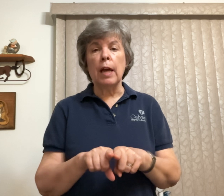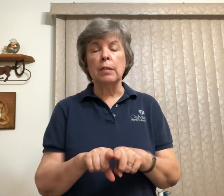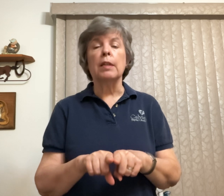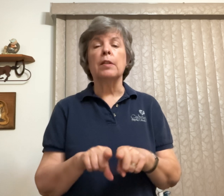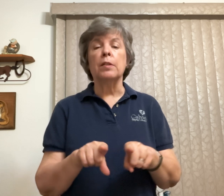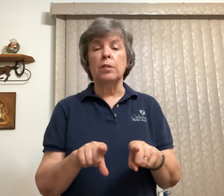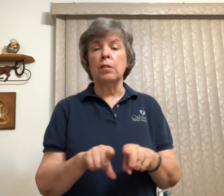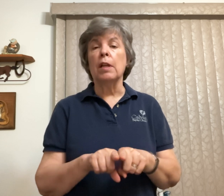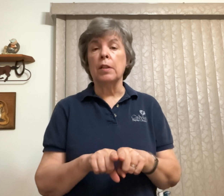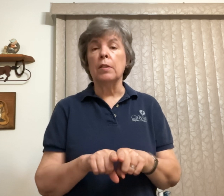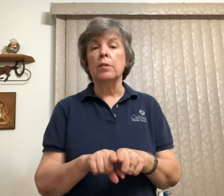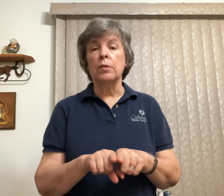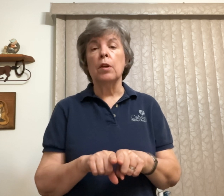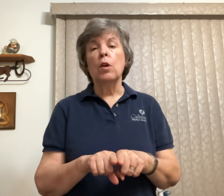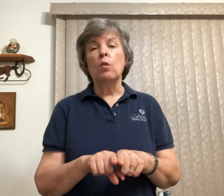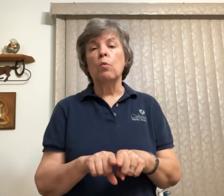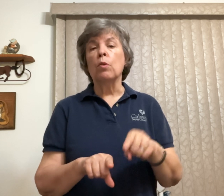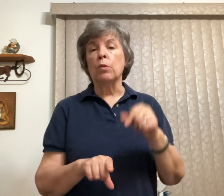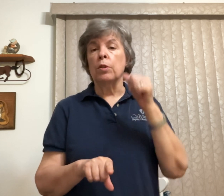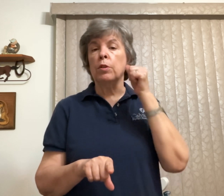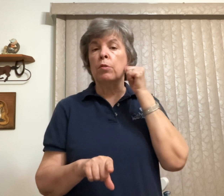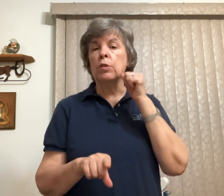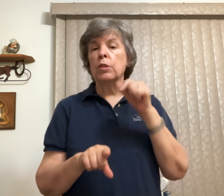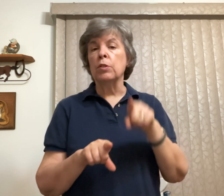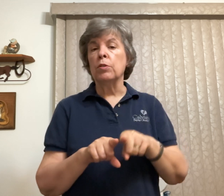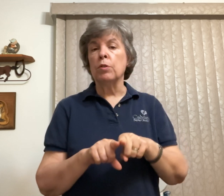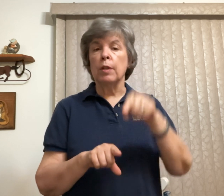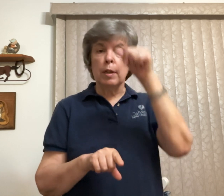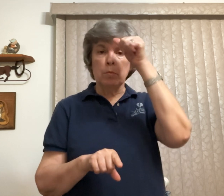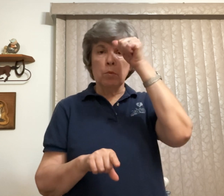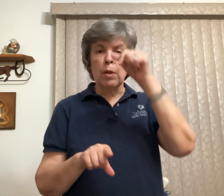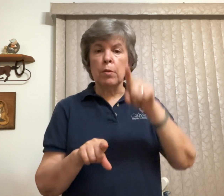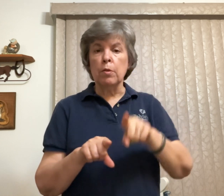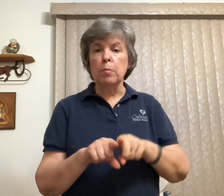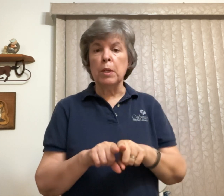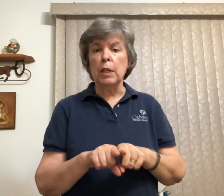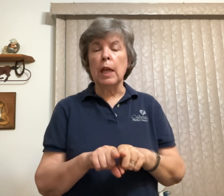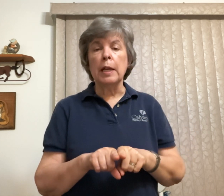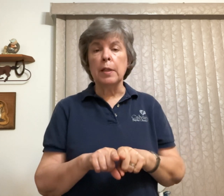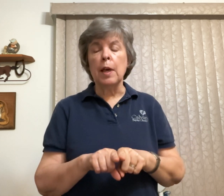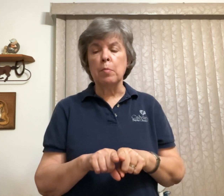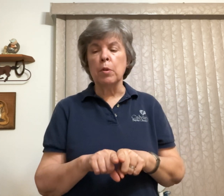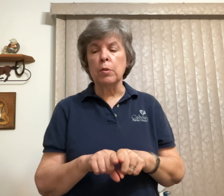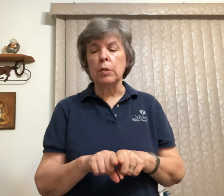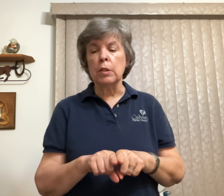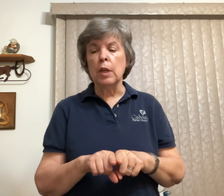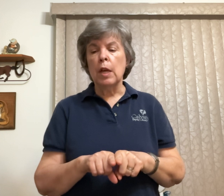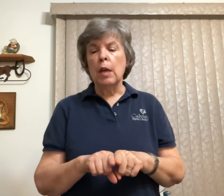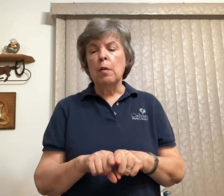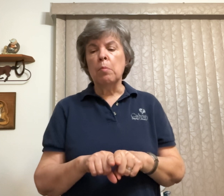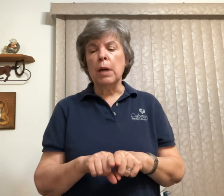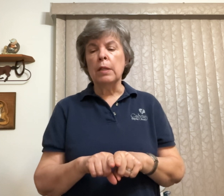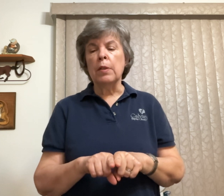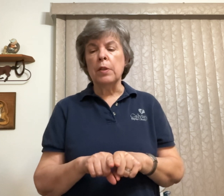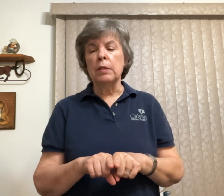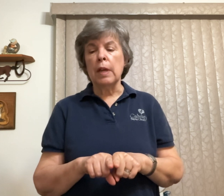like this is like this, or, sister and brother being like that person. But this